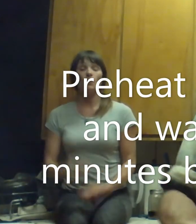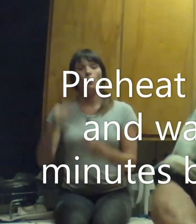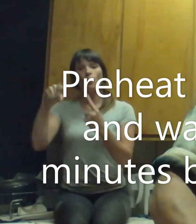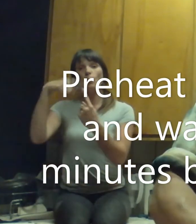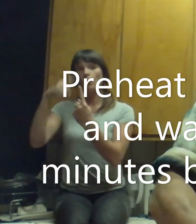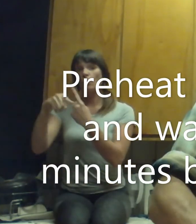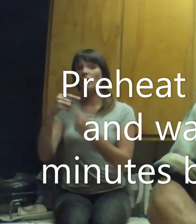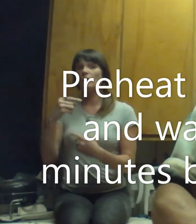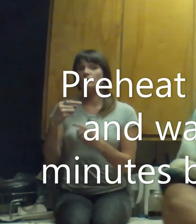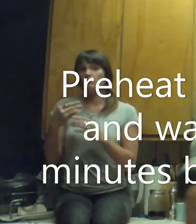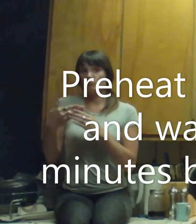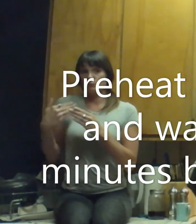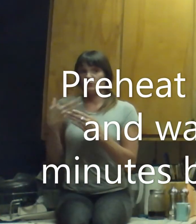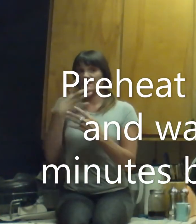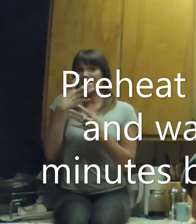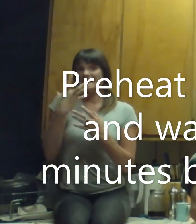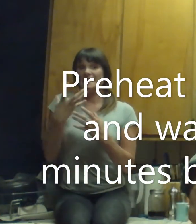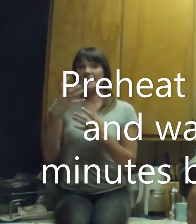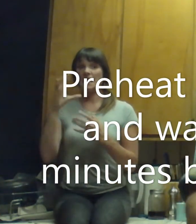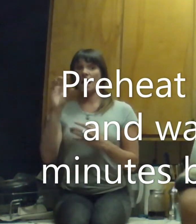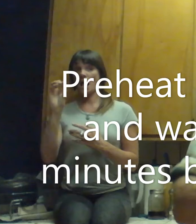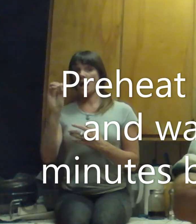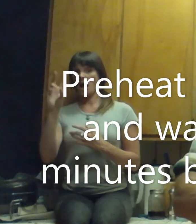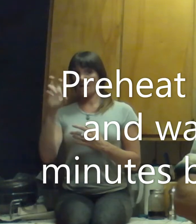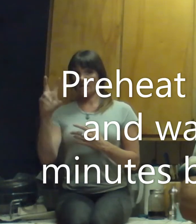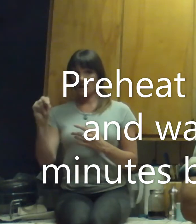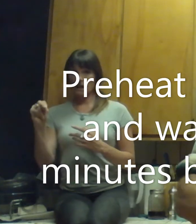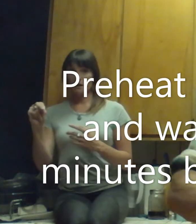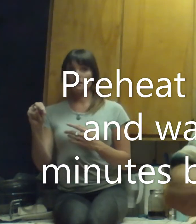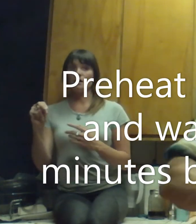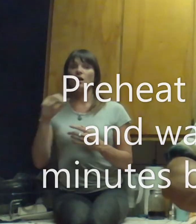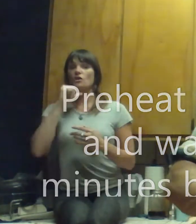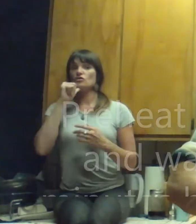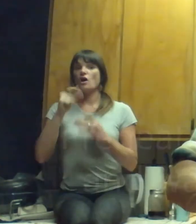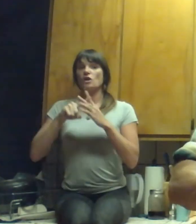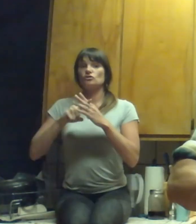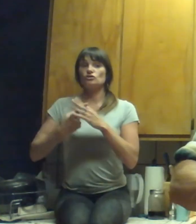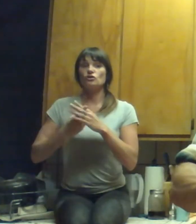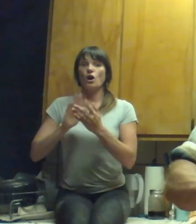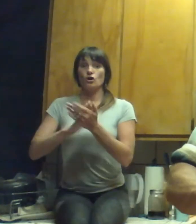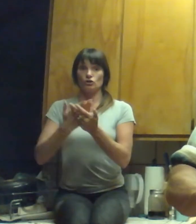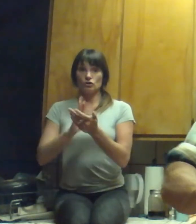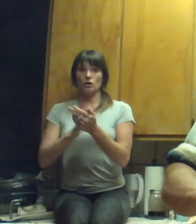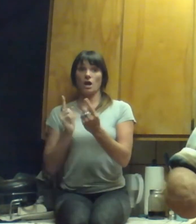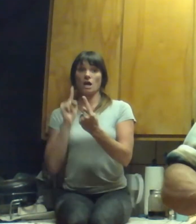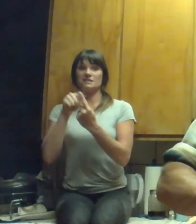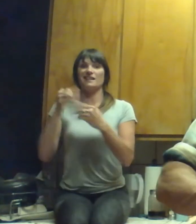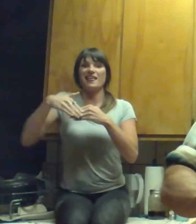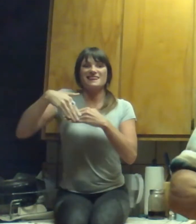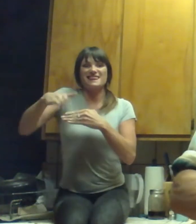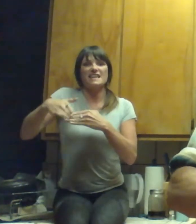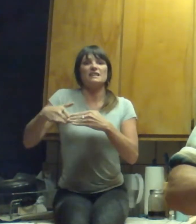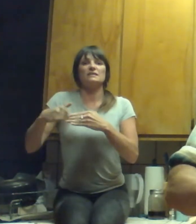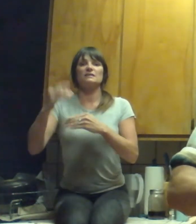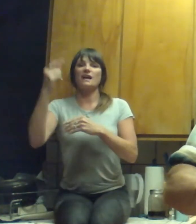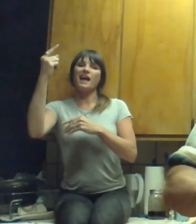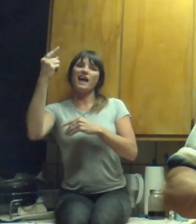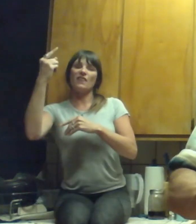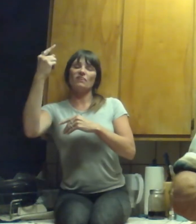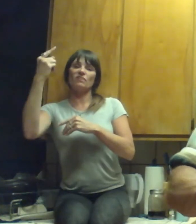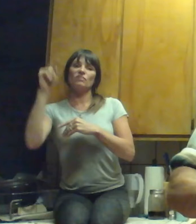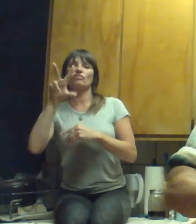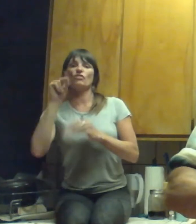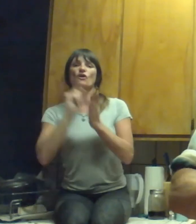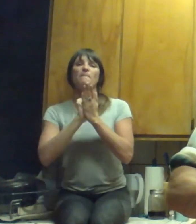don't start cooking until at least a half hour after it gets to temperature. You want to make sure that everything in there